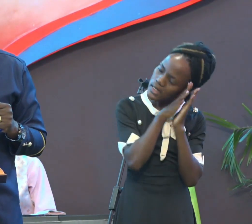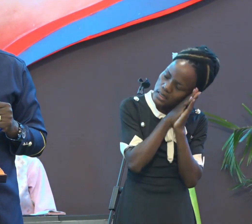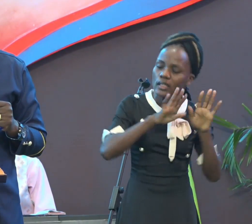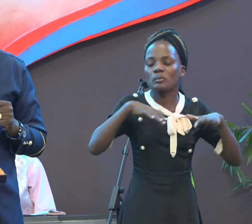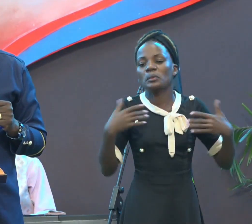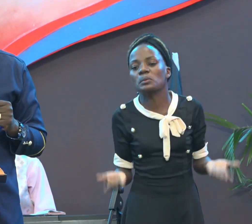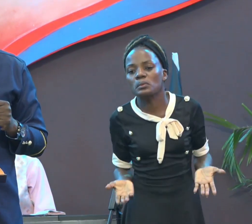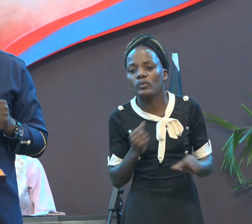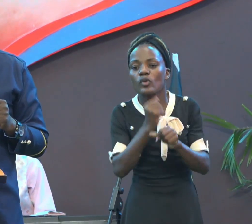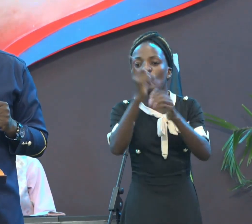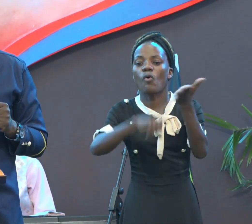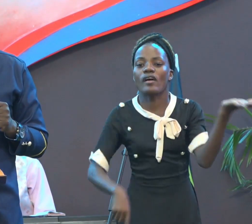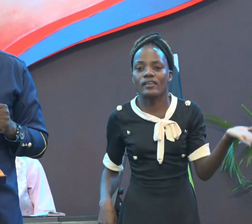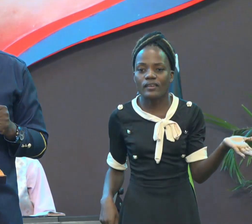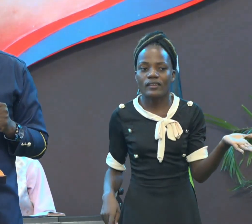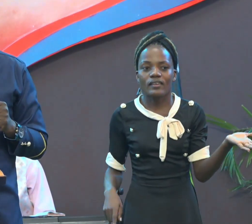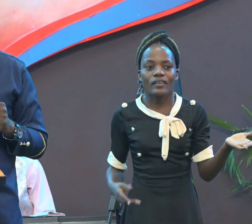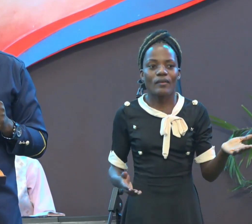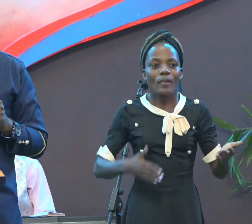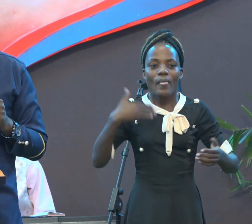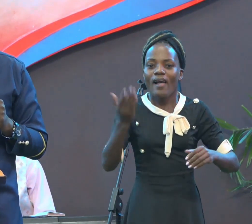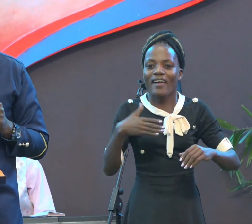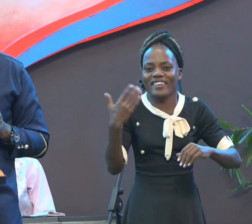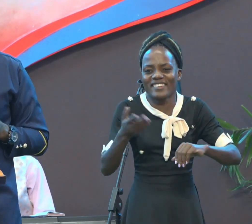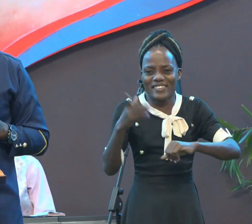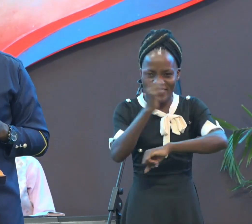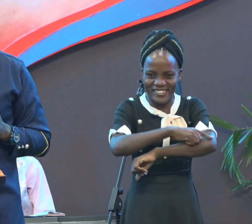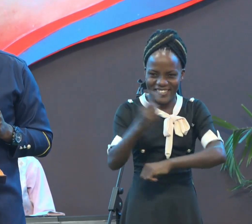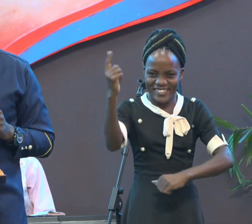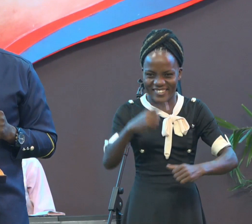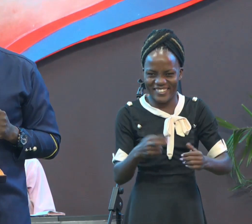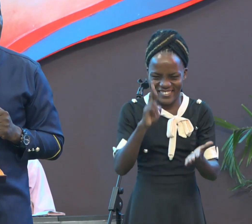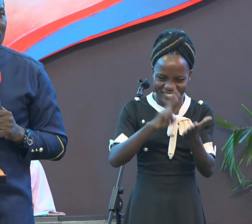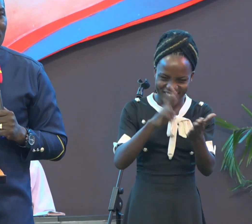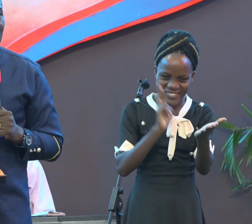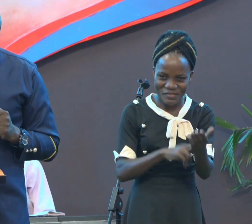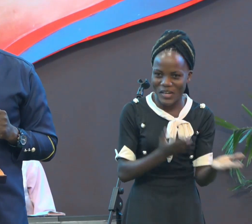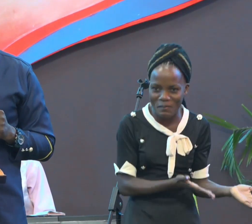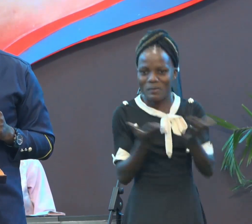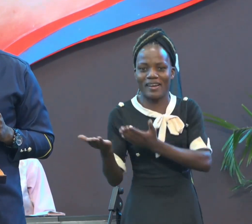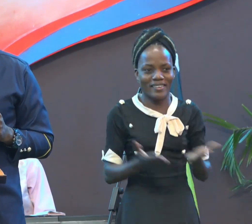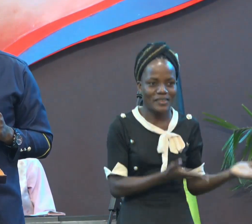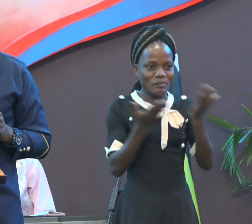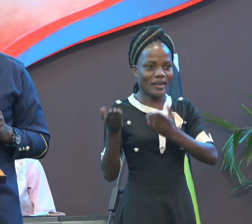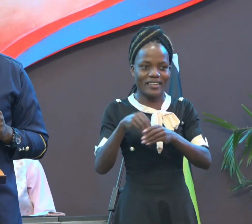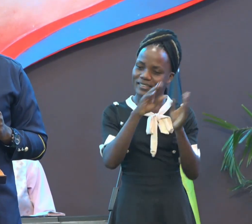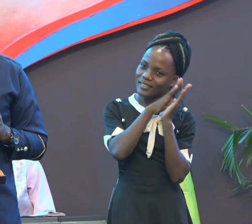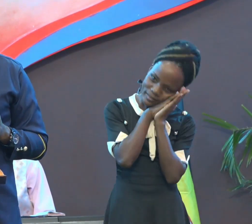garden you go and work on? Every day you report and you're taken.